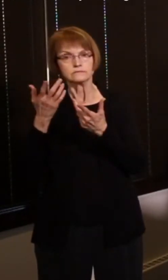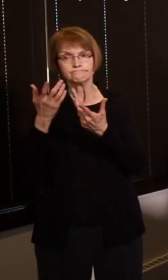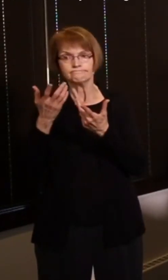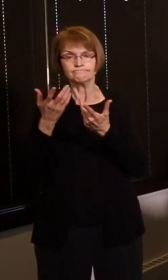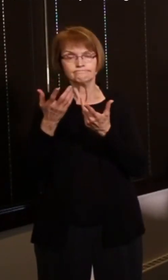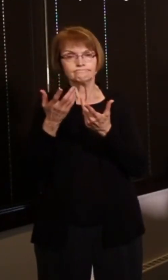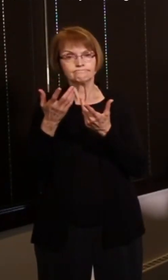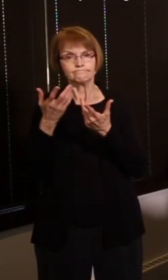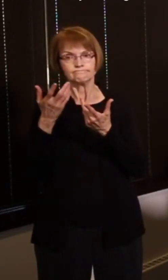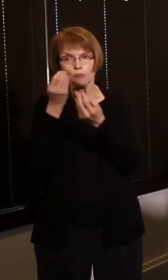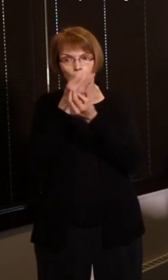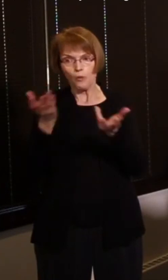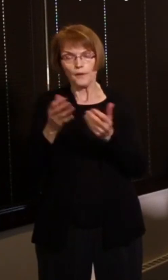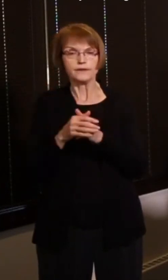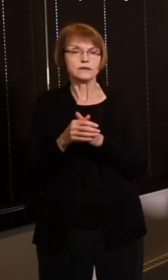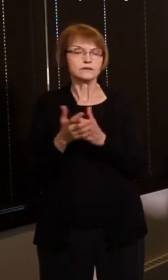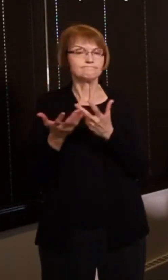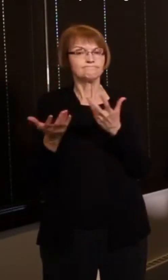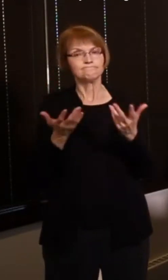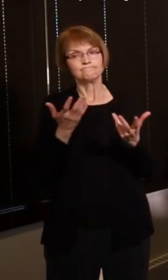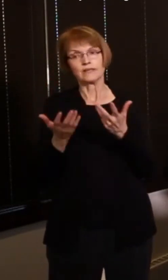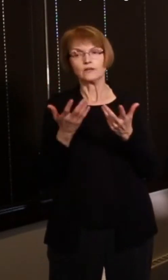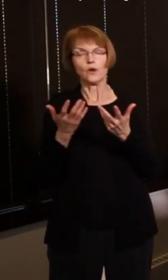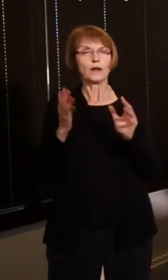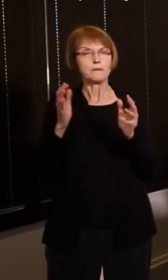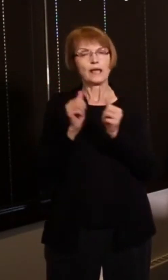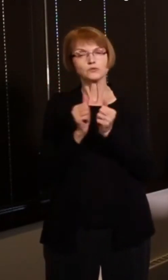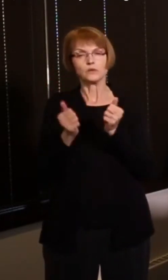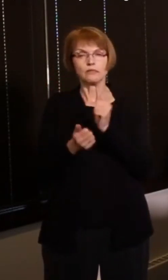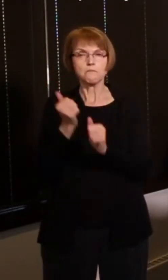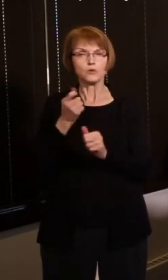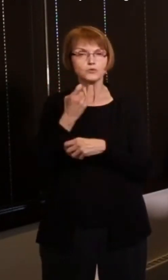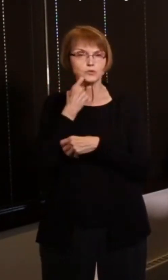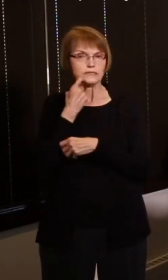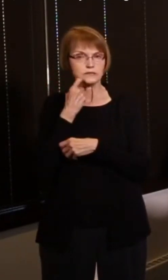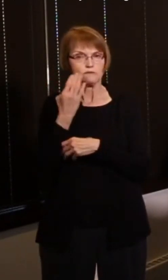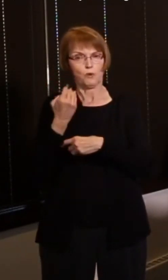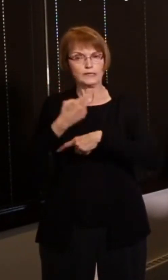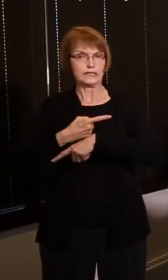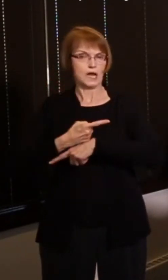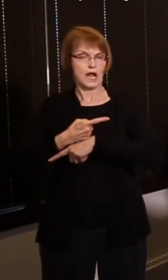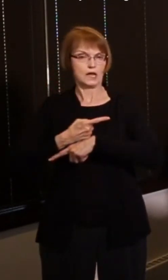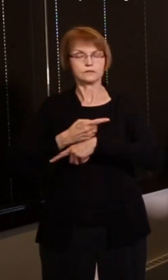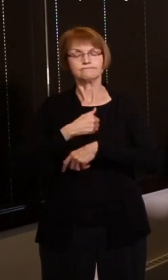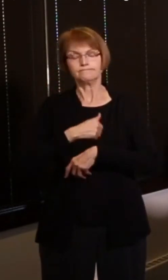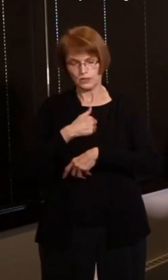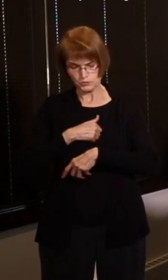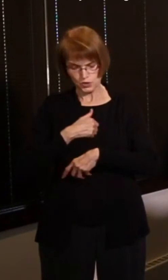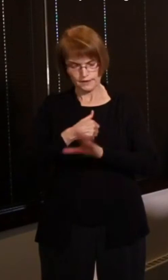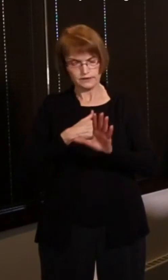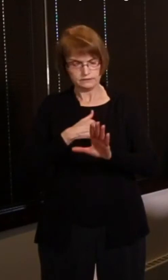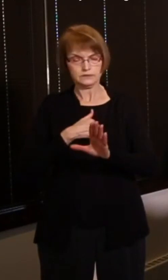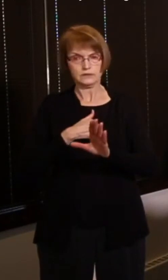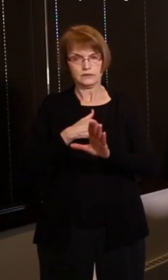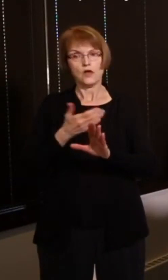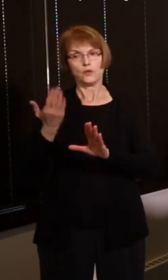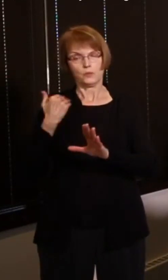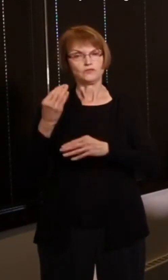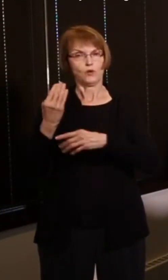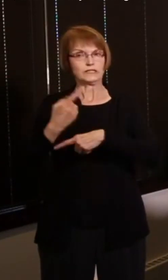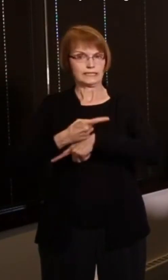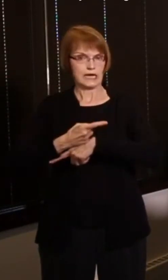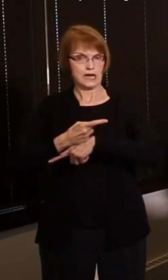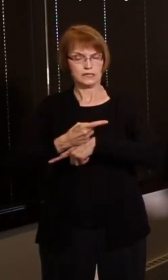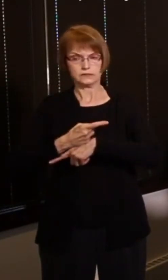increasing slightly because it compares the most recent 14 days with this rolls up the previous 14 days.